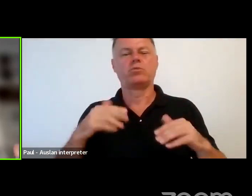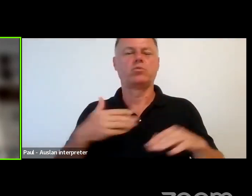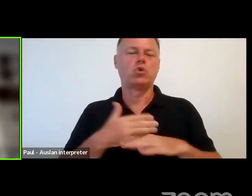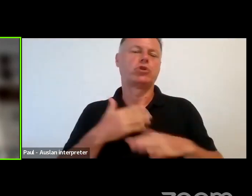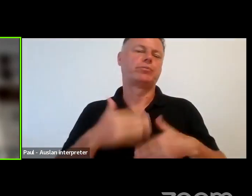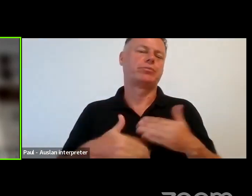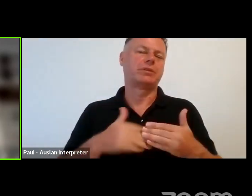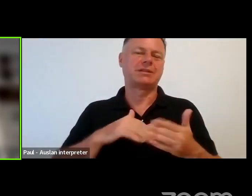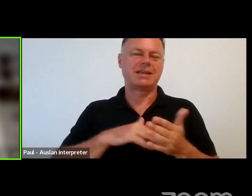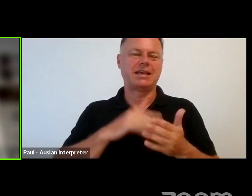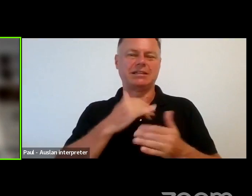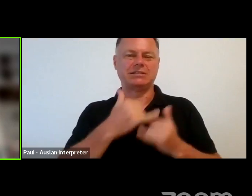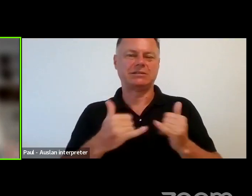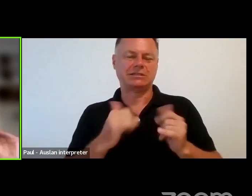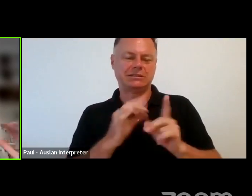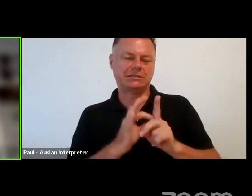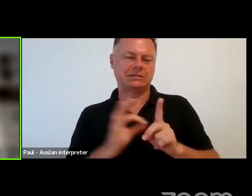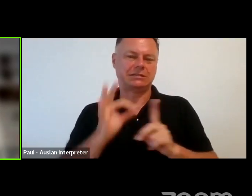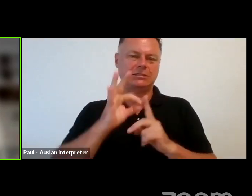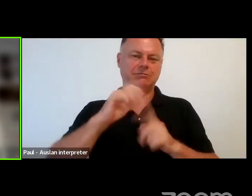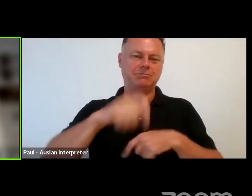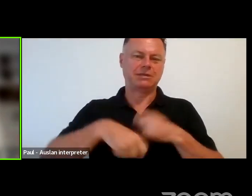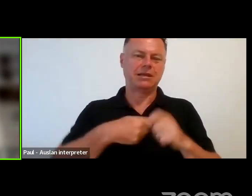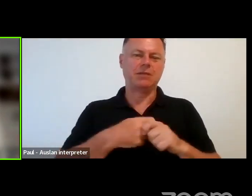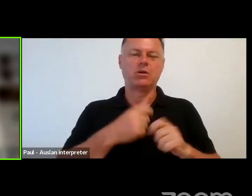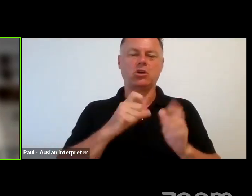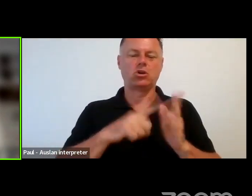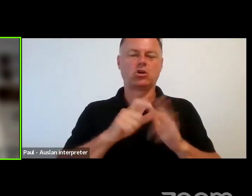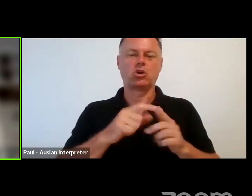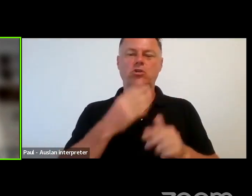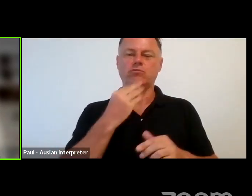involve our other